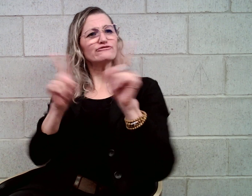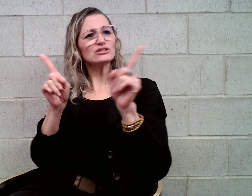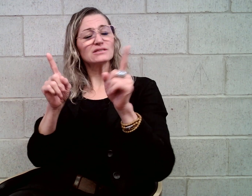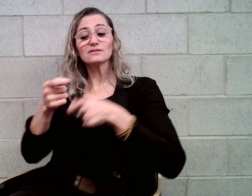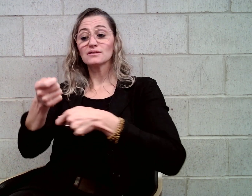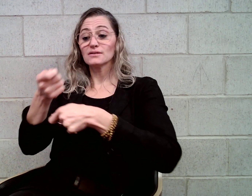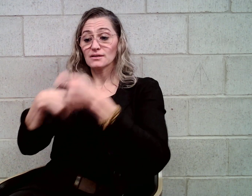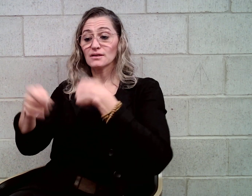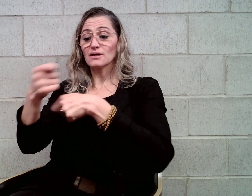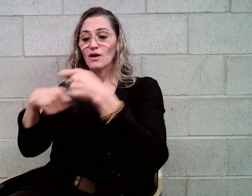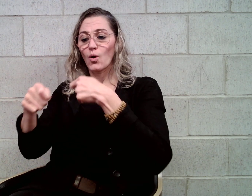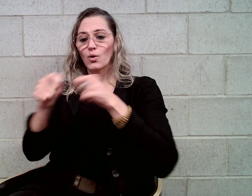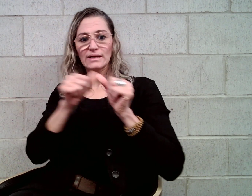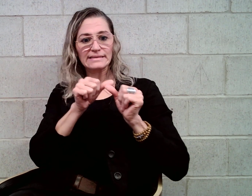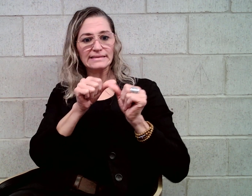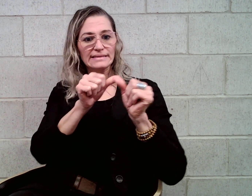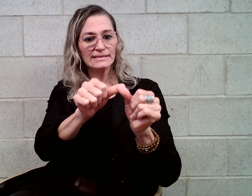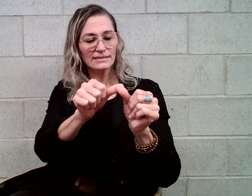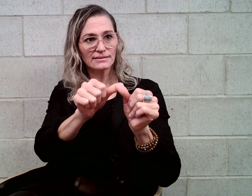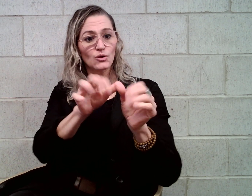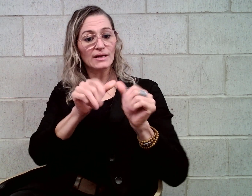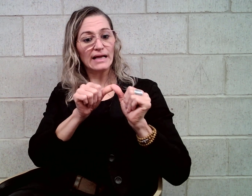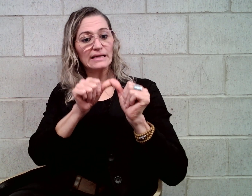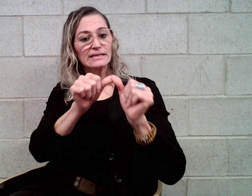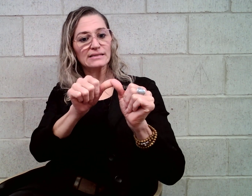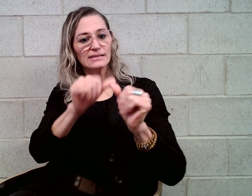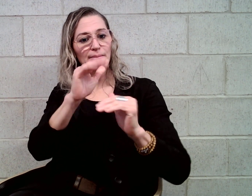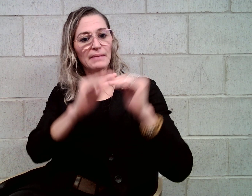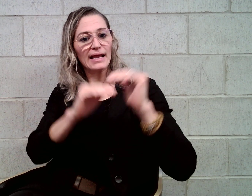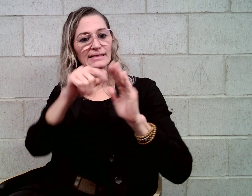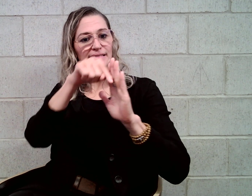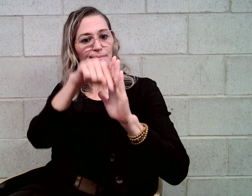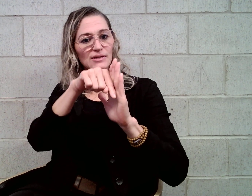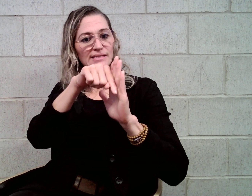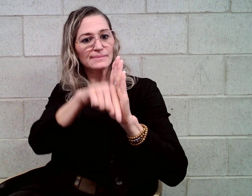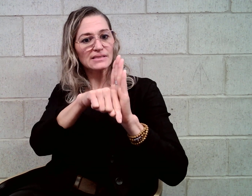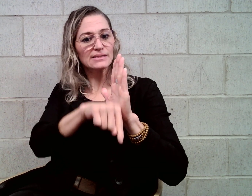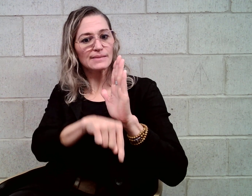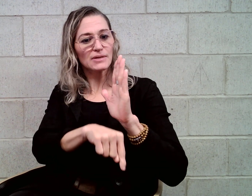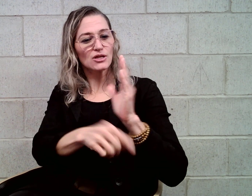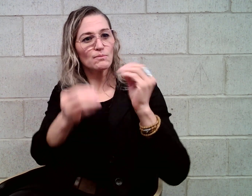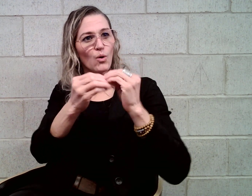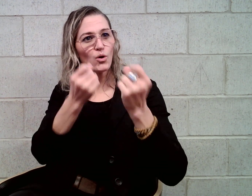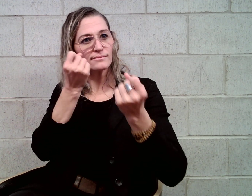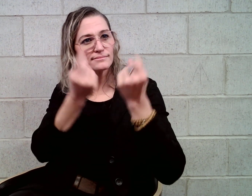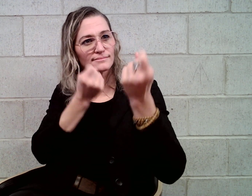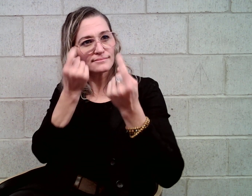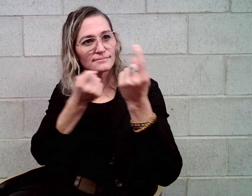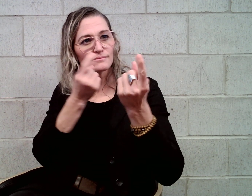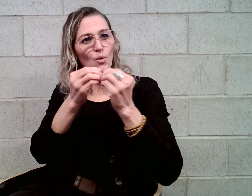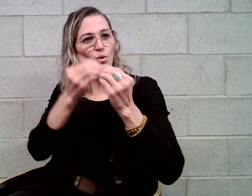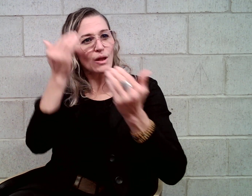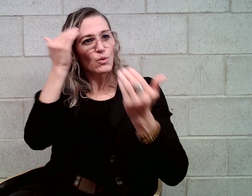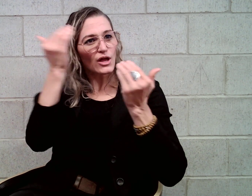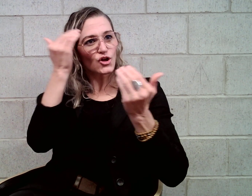go, and I think there's difference when there's a sustained relationship. I think it can build more deeply in terms of